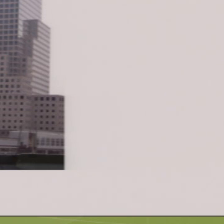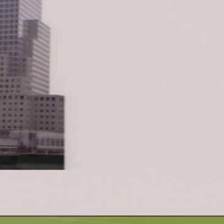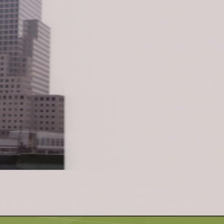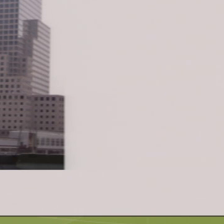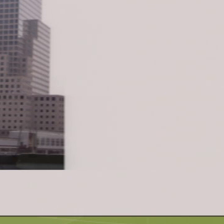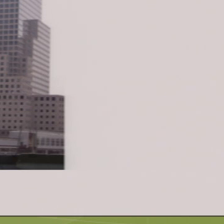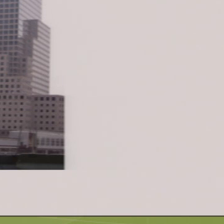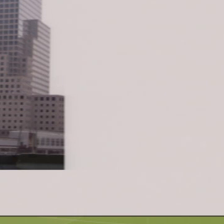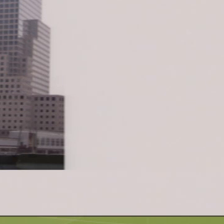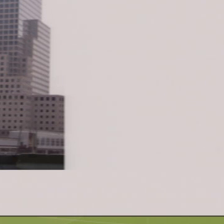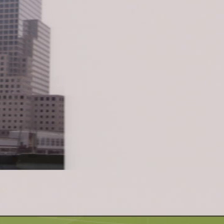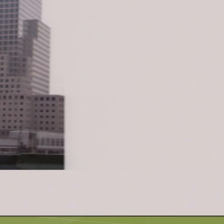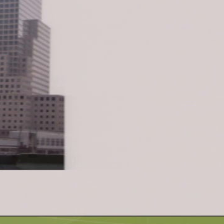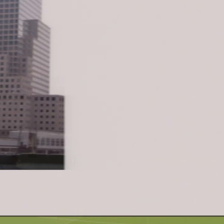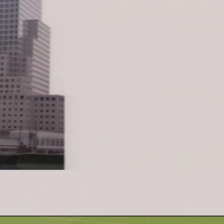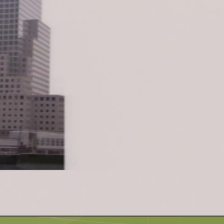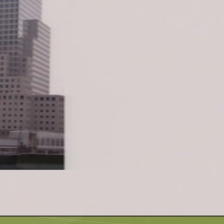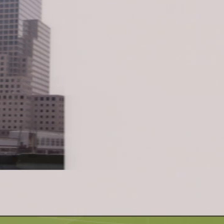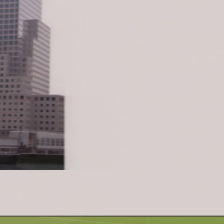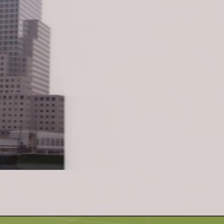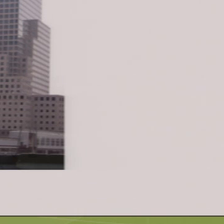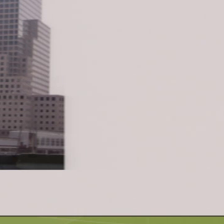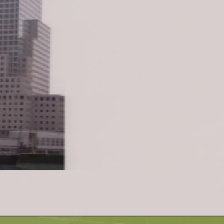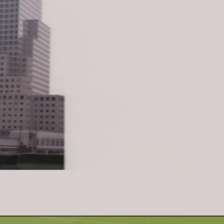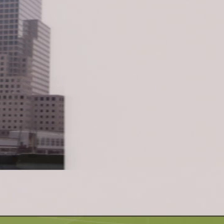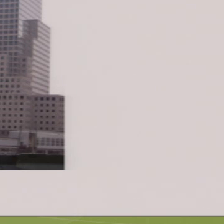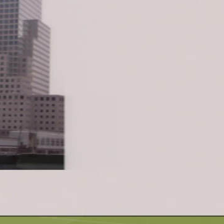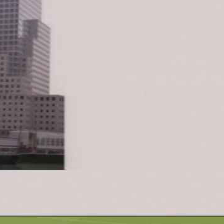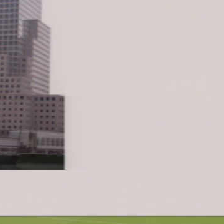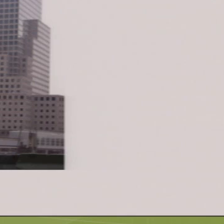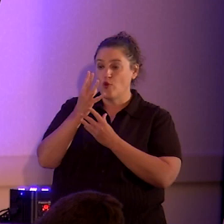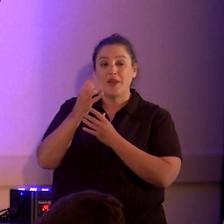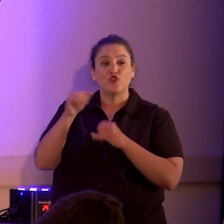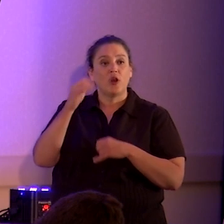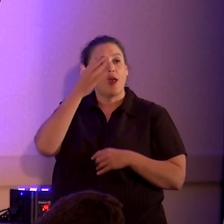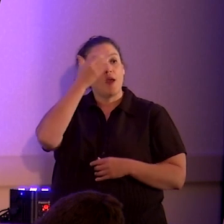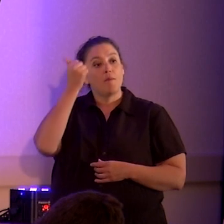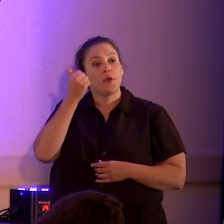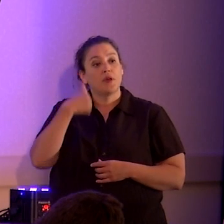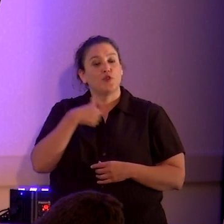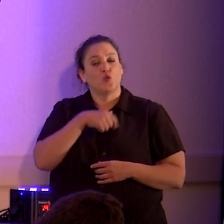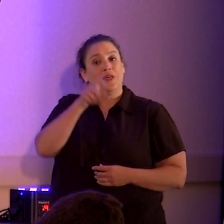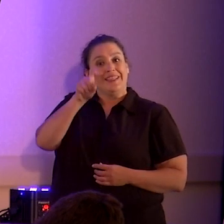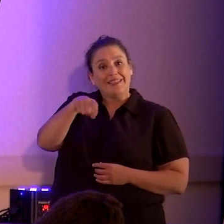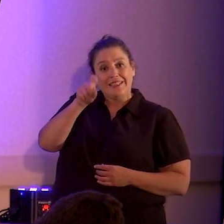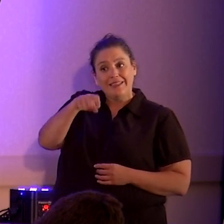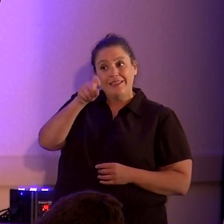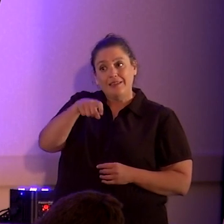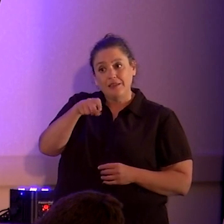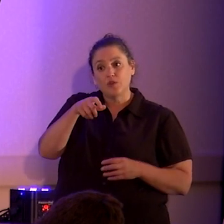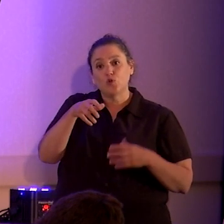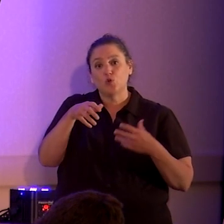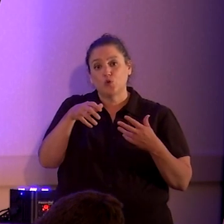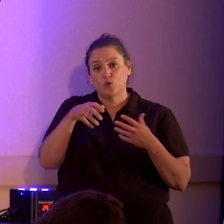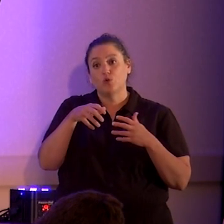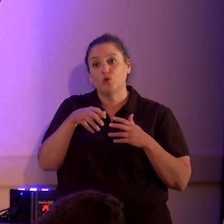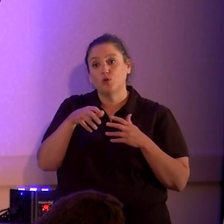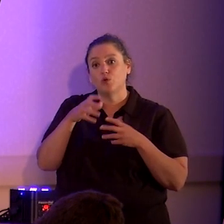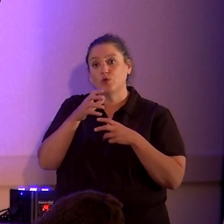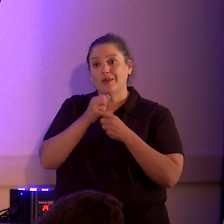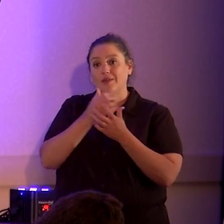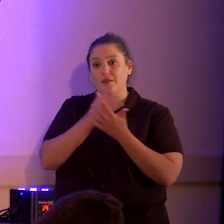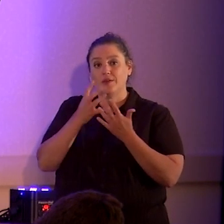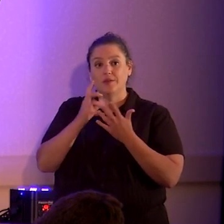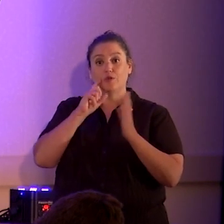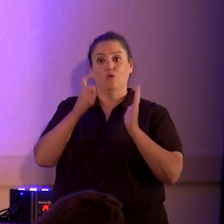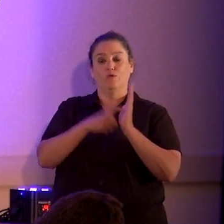directly to American Atheists through the information line because you need to get these things on the